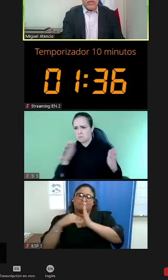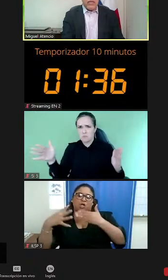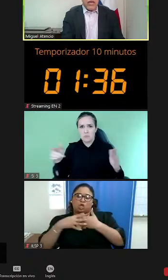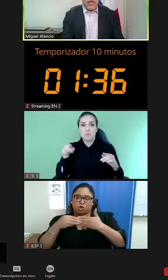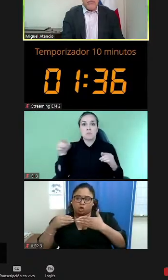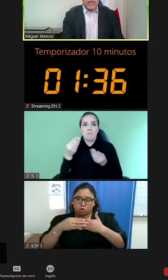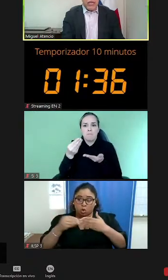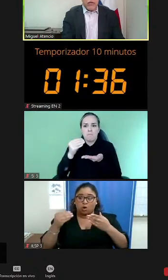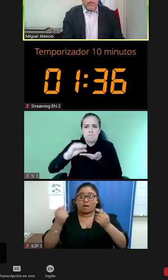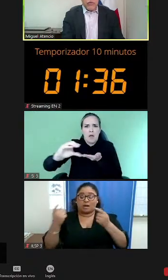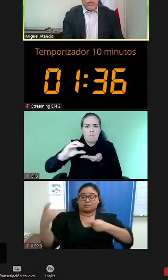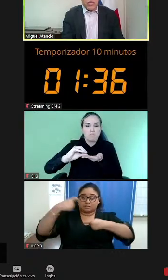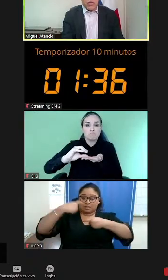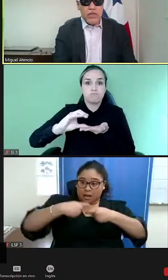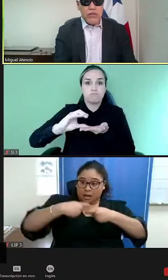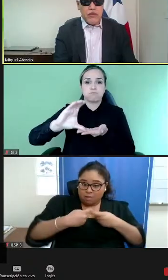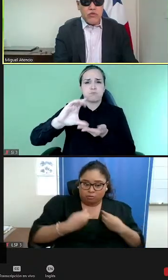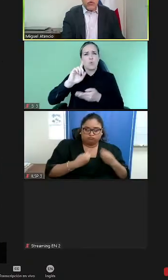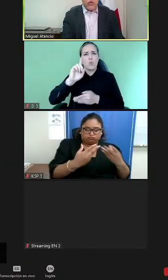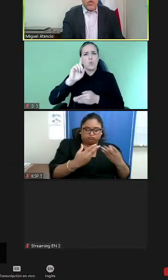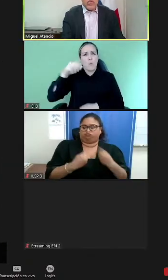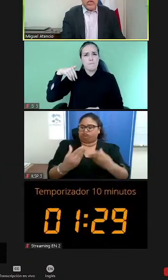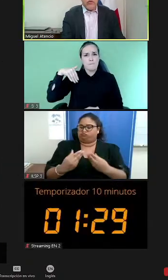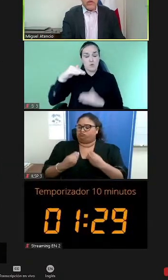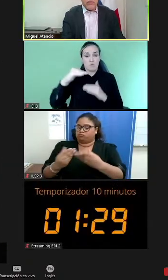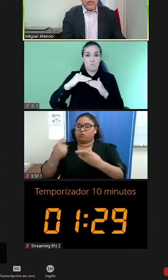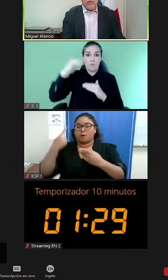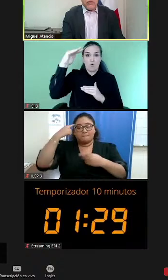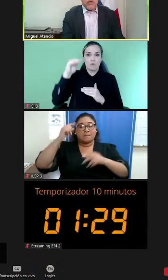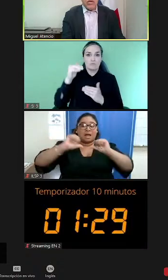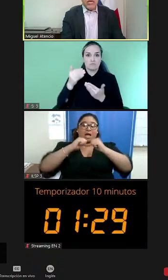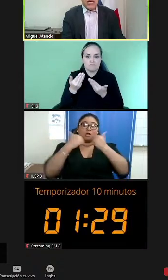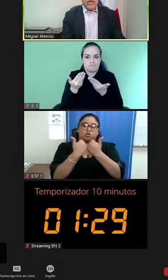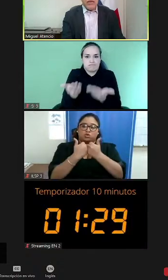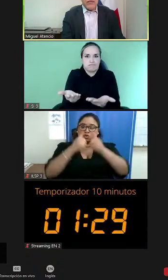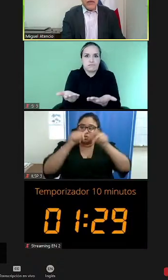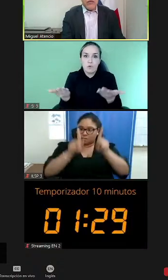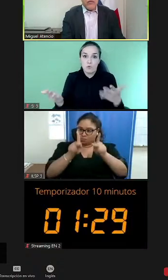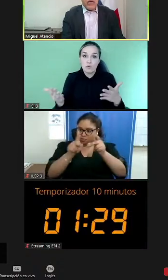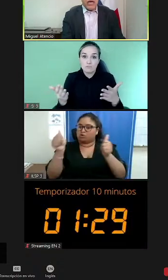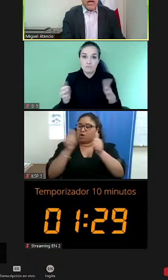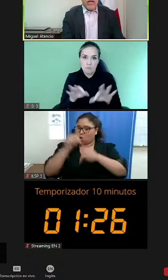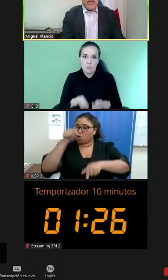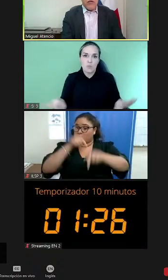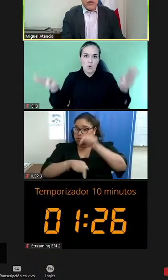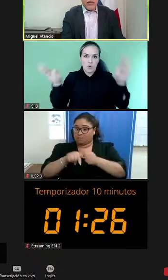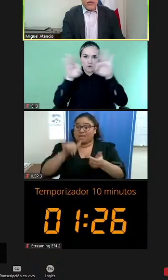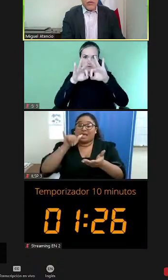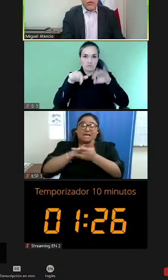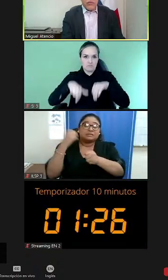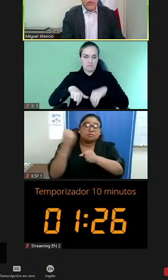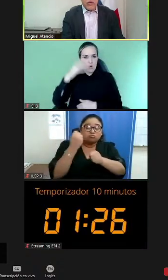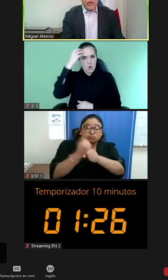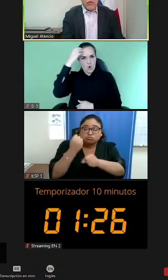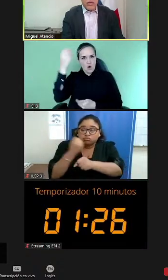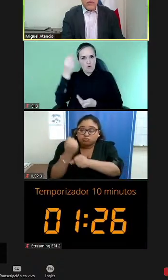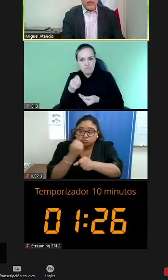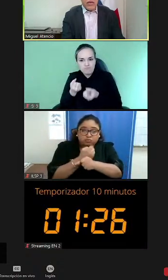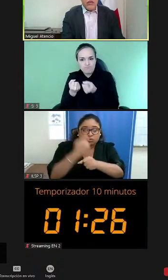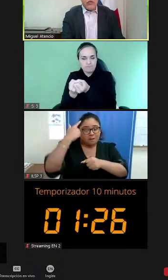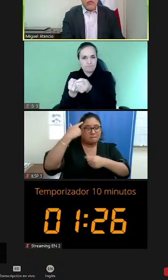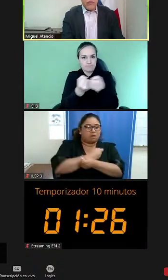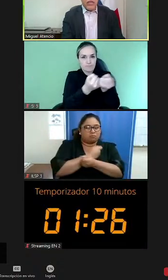million balboa have have been invested mainly for us this is an investment that has been